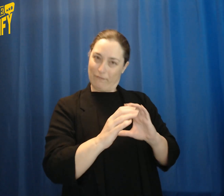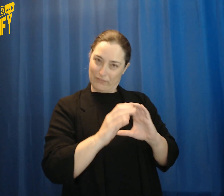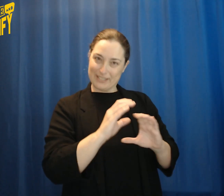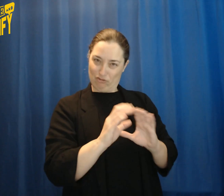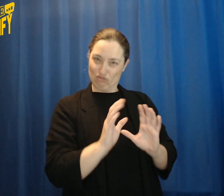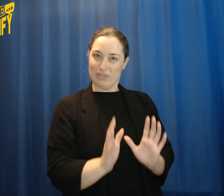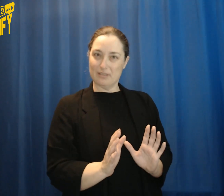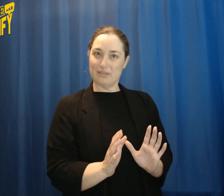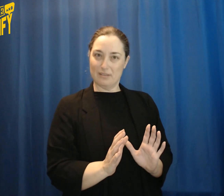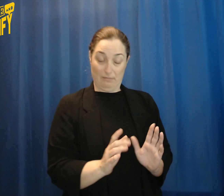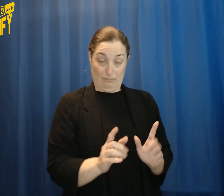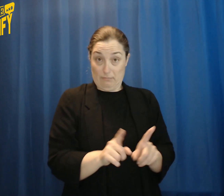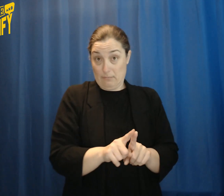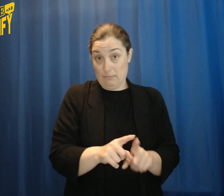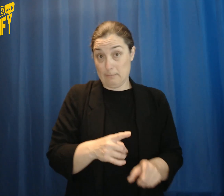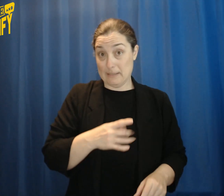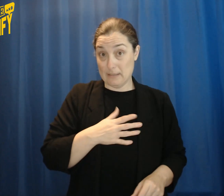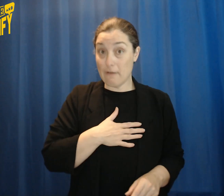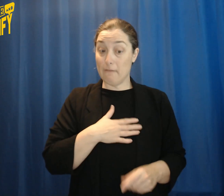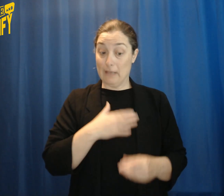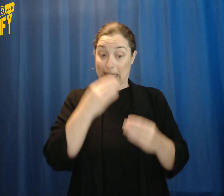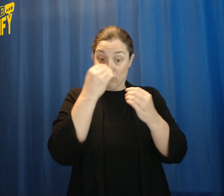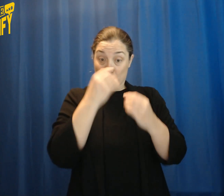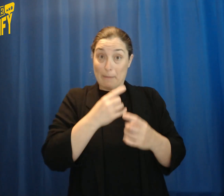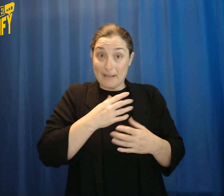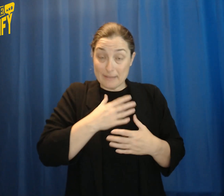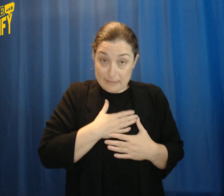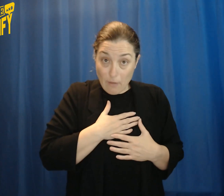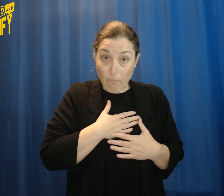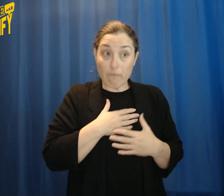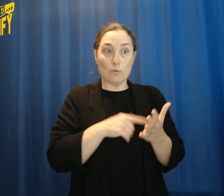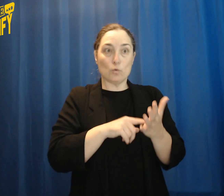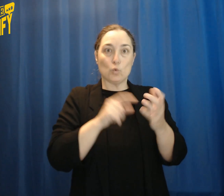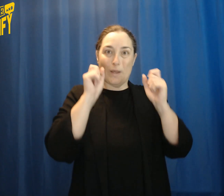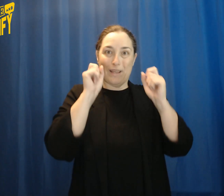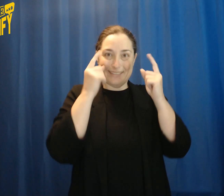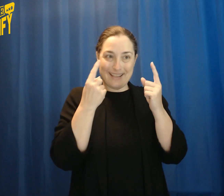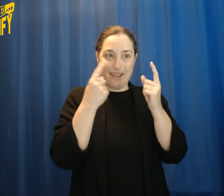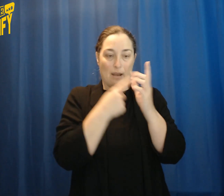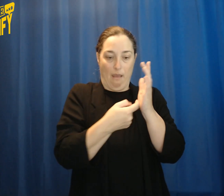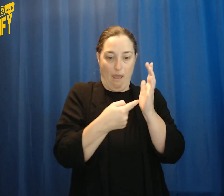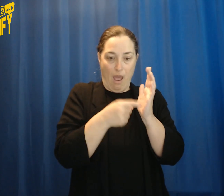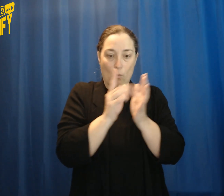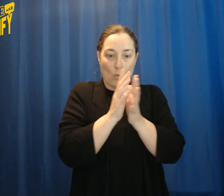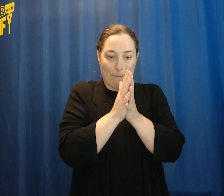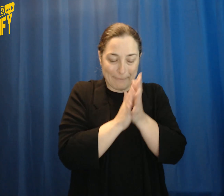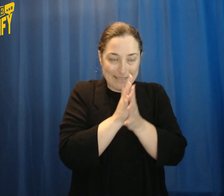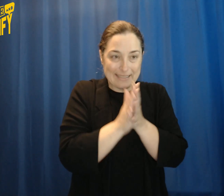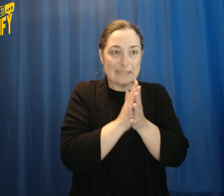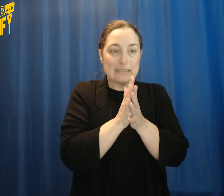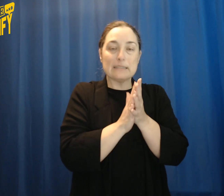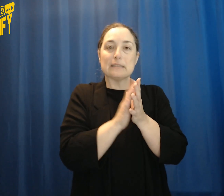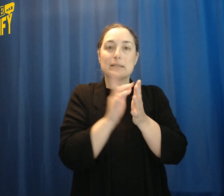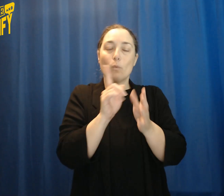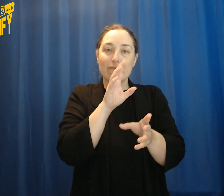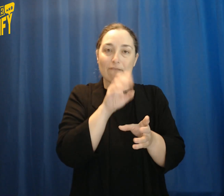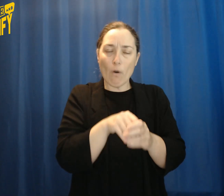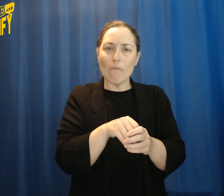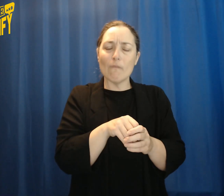Like myself, educating myself to understand what art means and what is. Yeah, it can be really